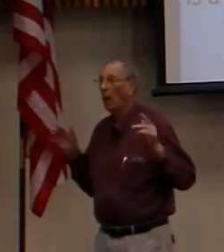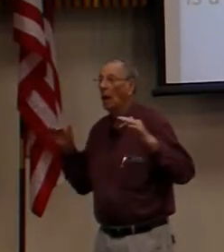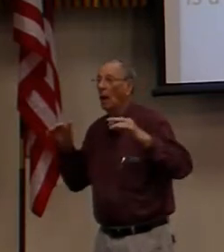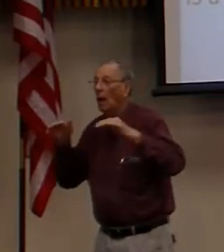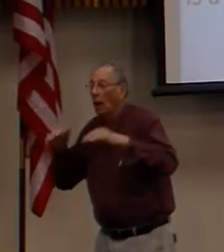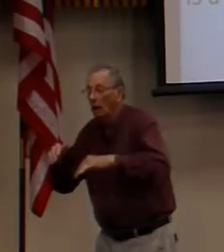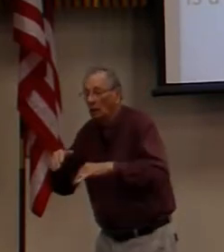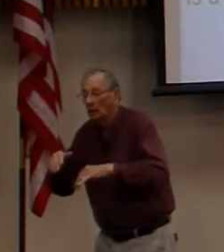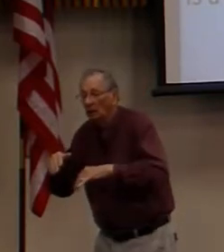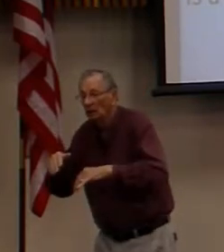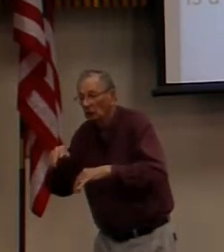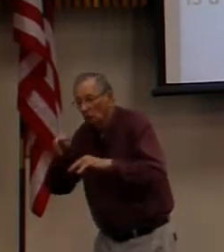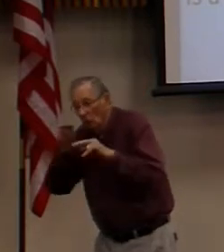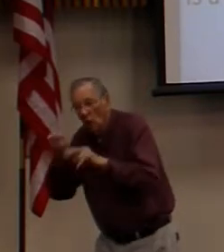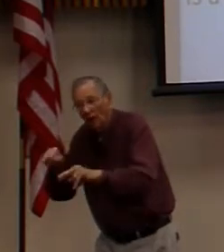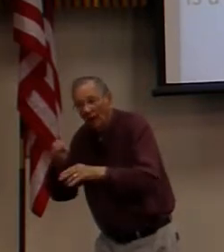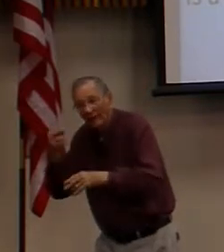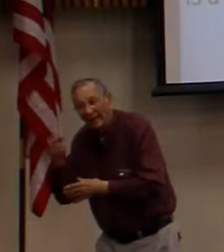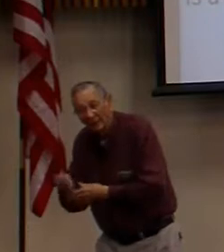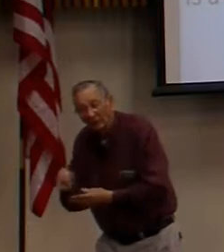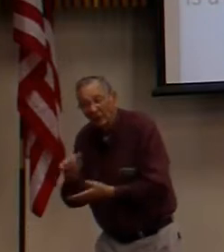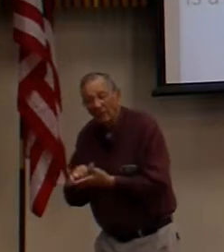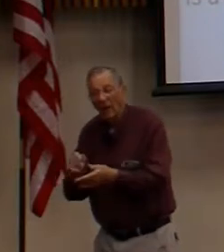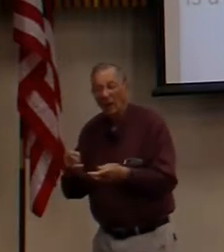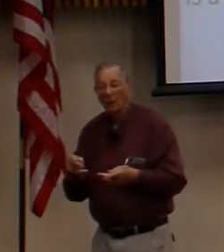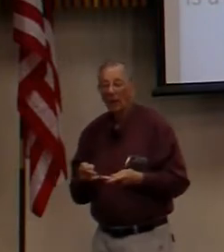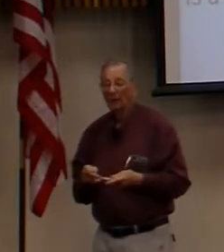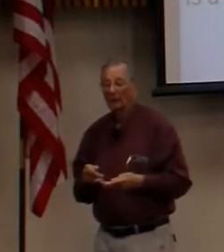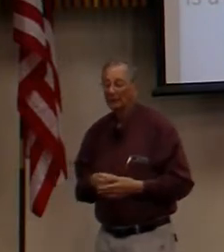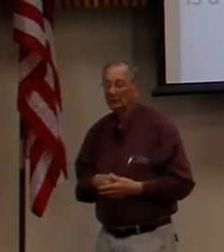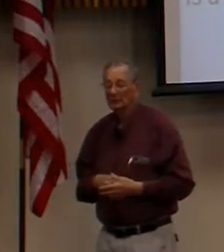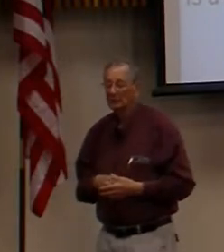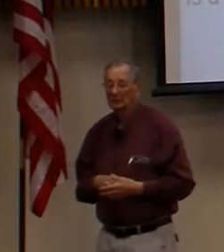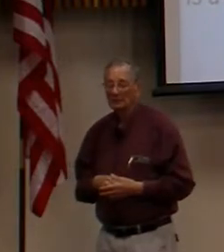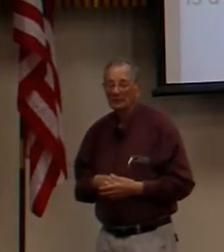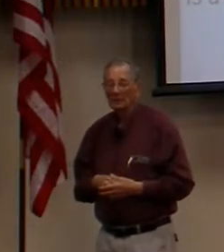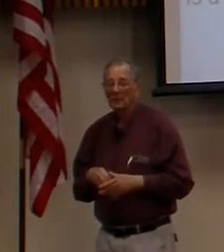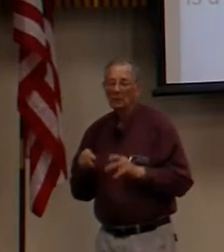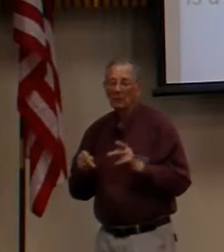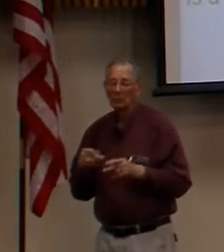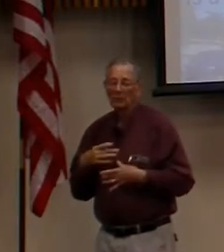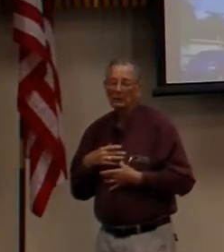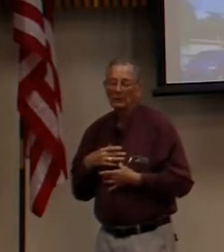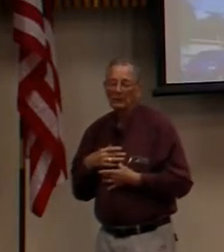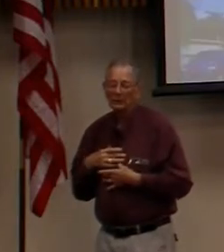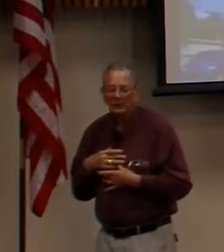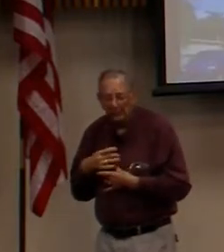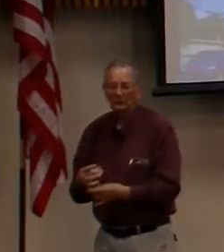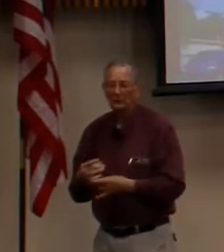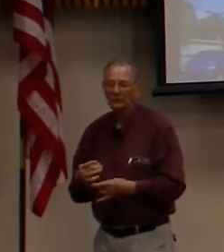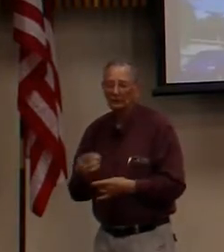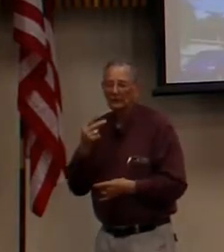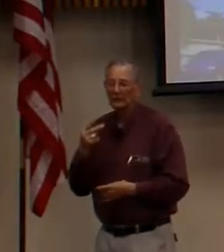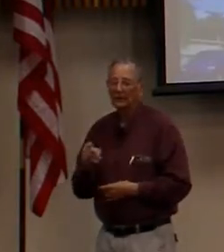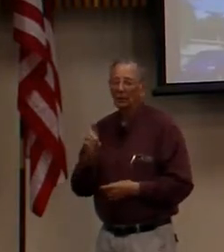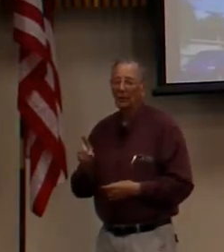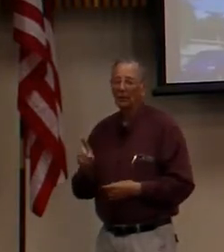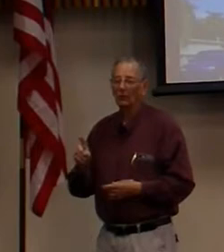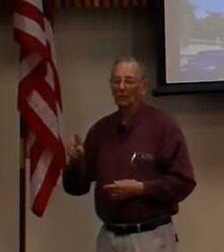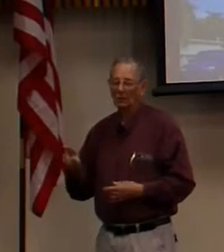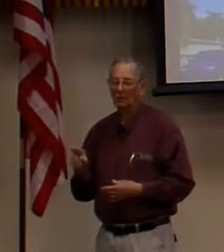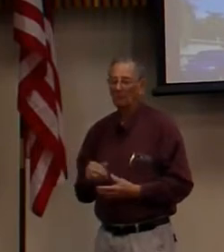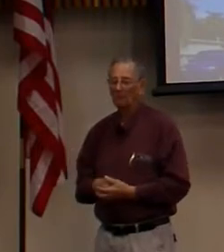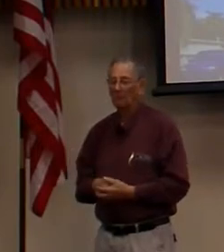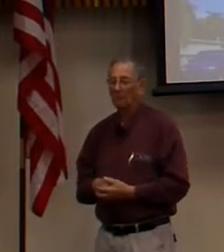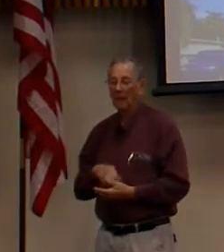the history of the place. So a lot of people are interested in seeing the Dominican Republic.